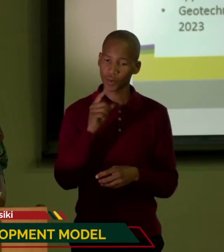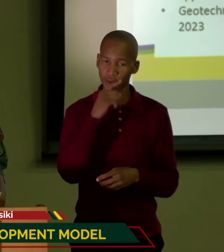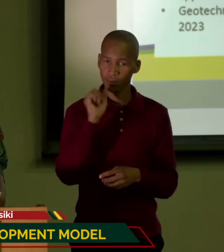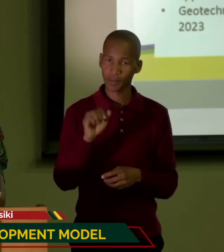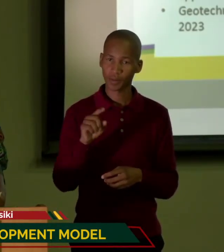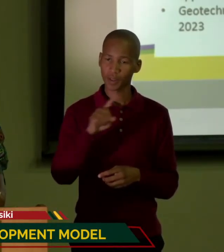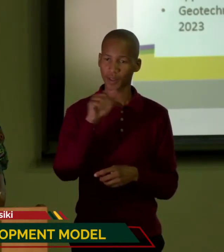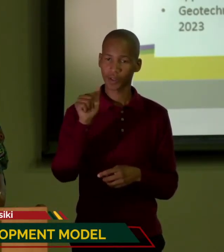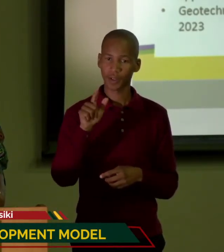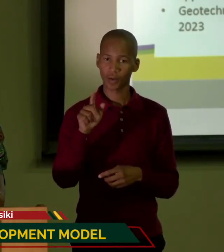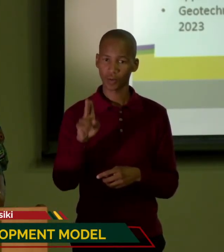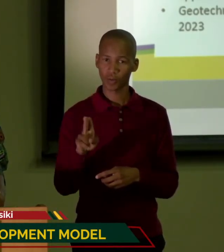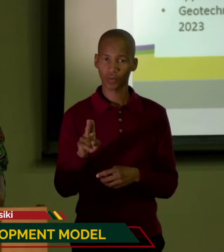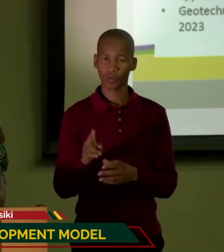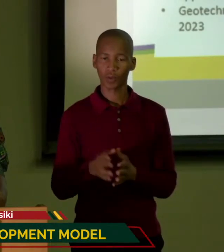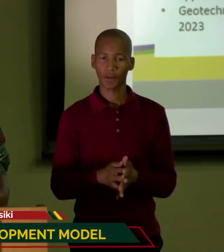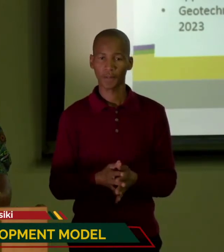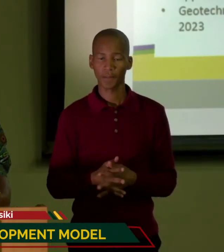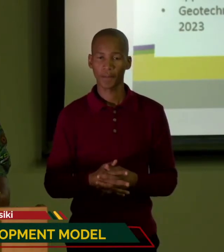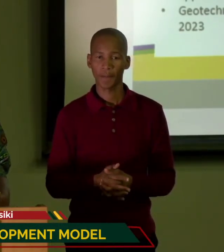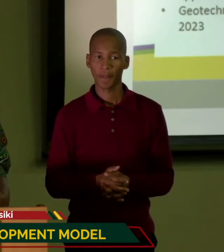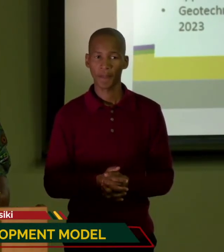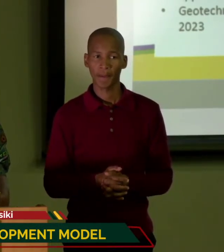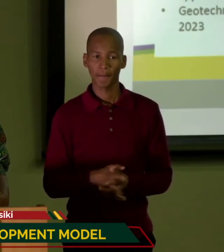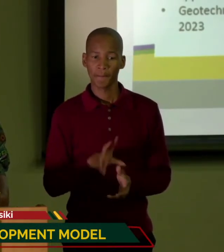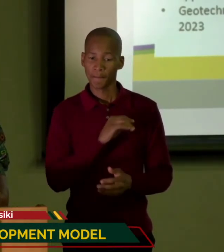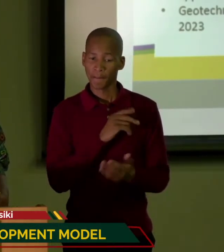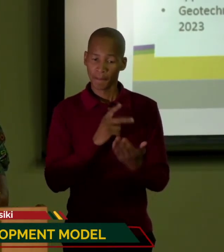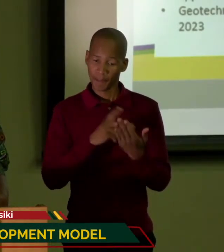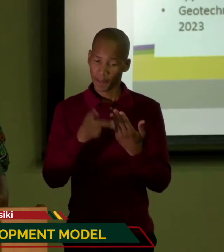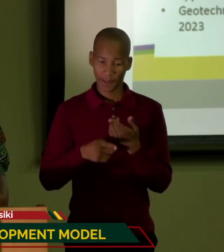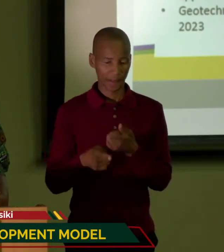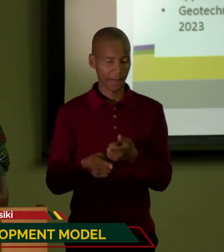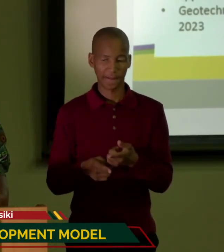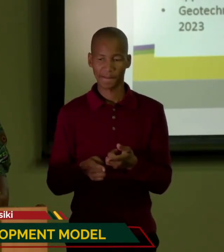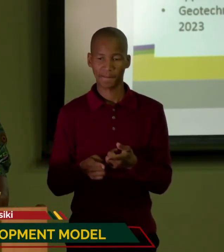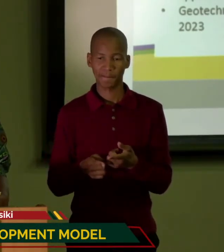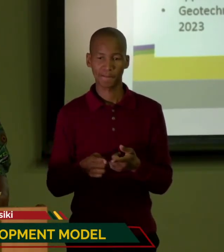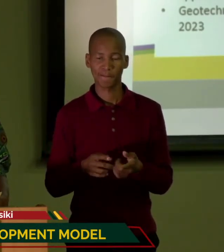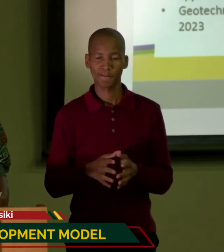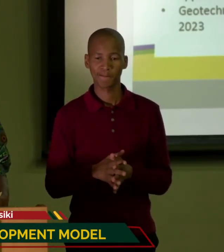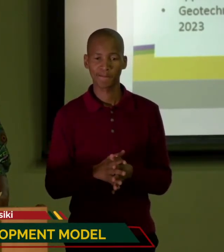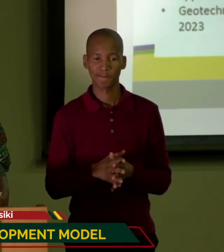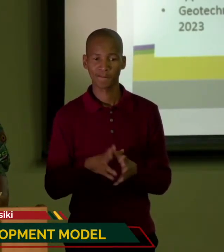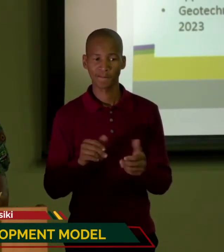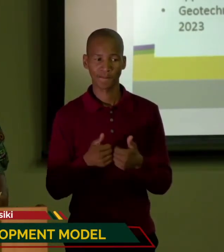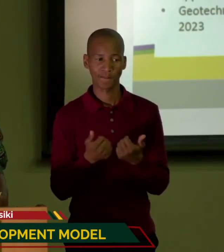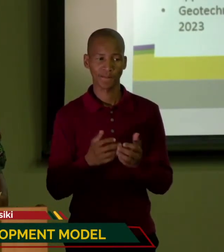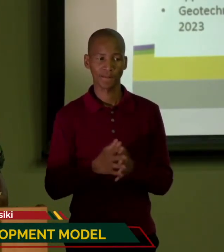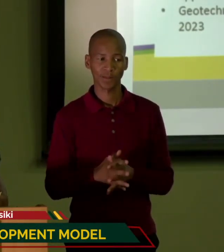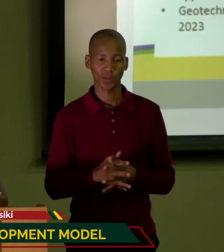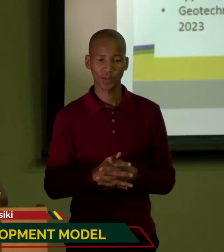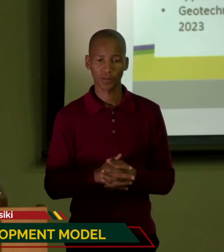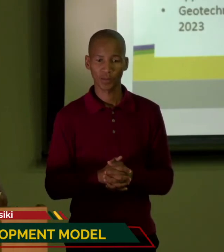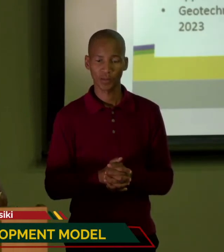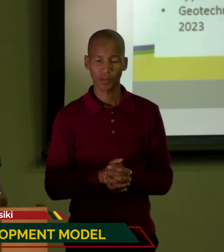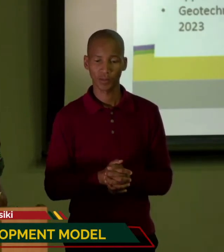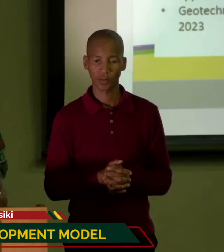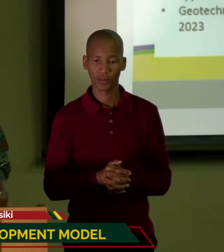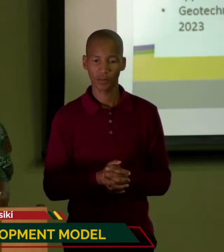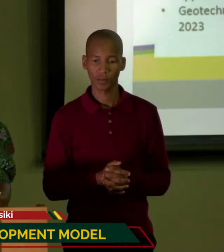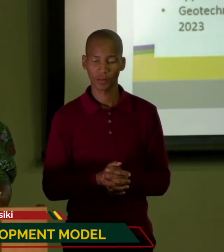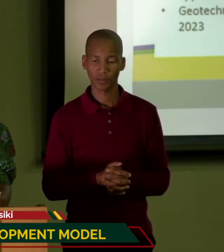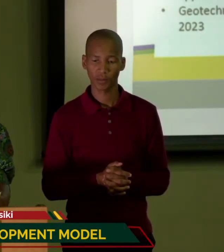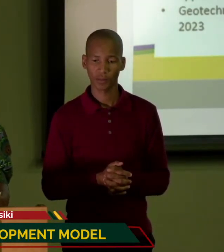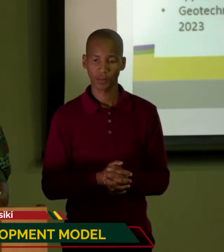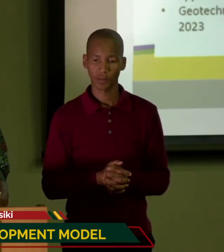yeproject lena etshisa umzi. The Zulu Dam project involves the construction